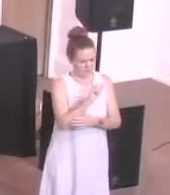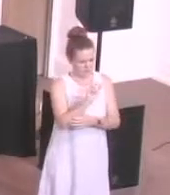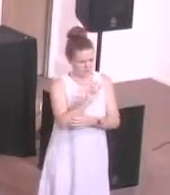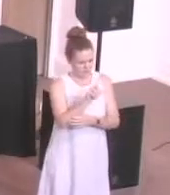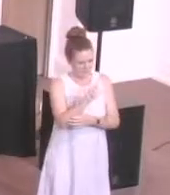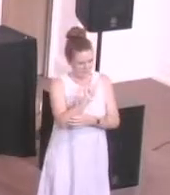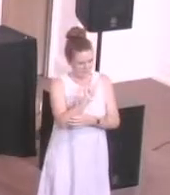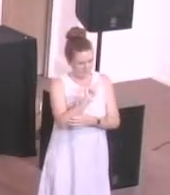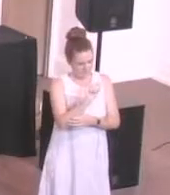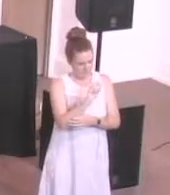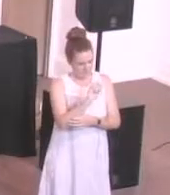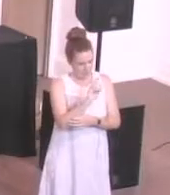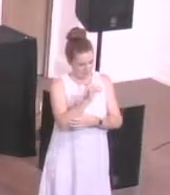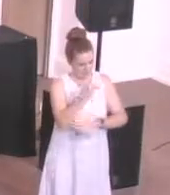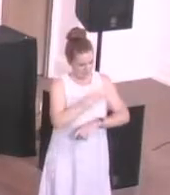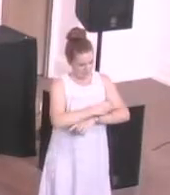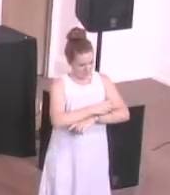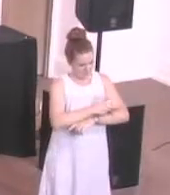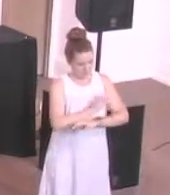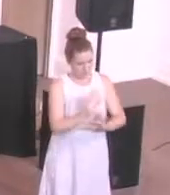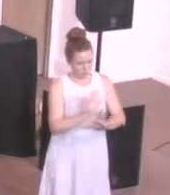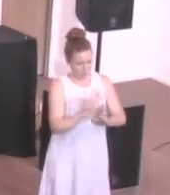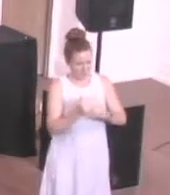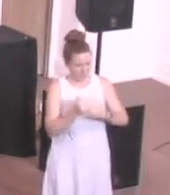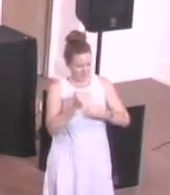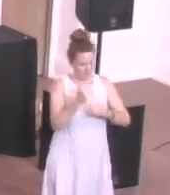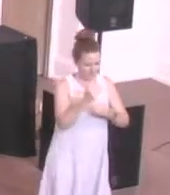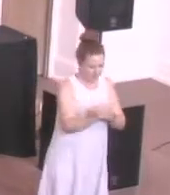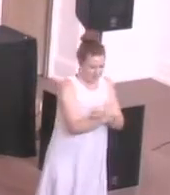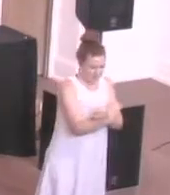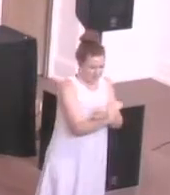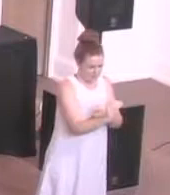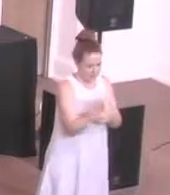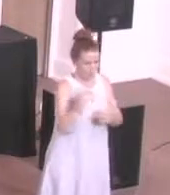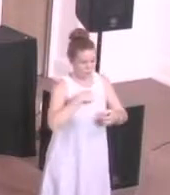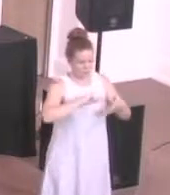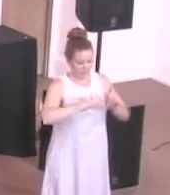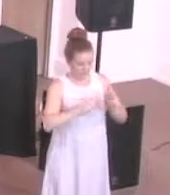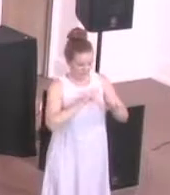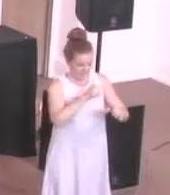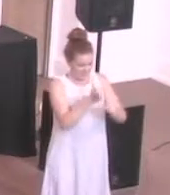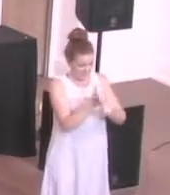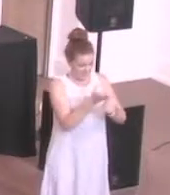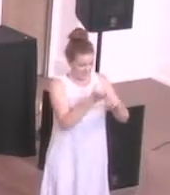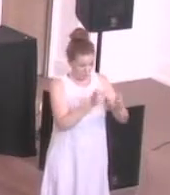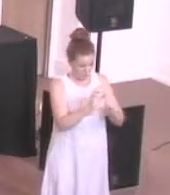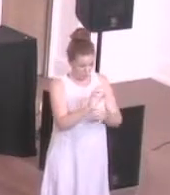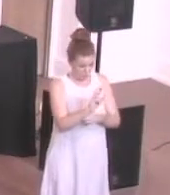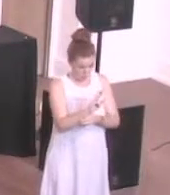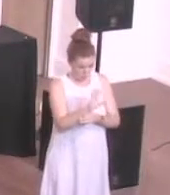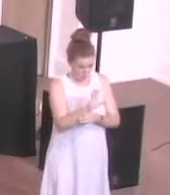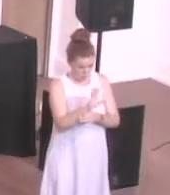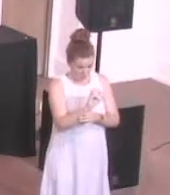the Monday after Labor Day, we are starting Set Free Recovery here. So